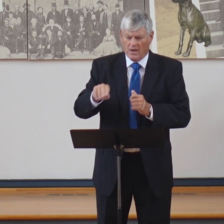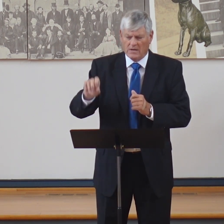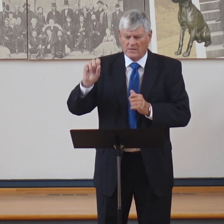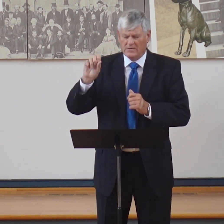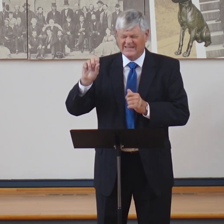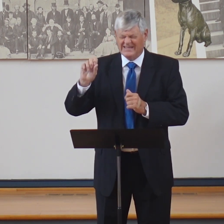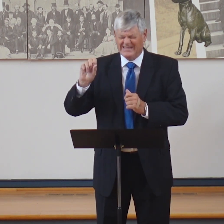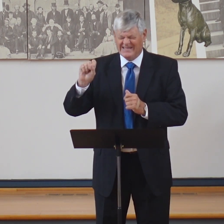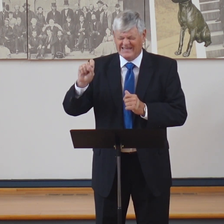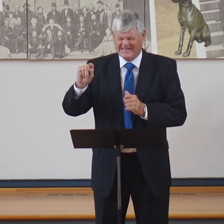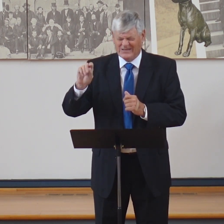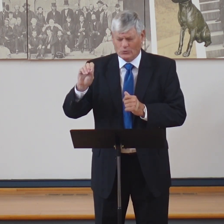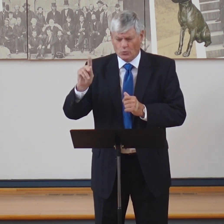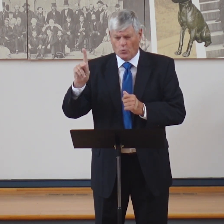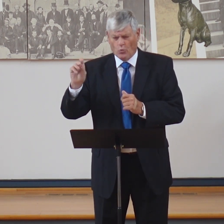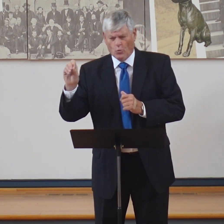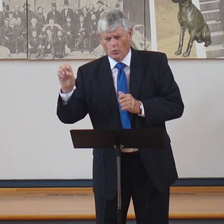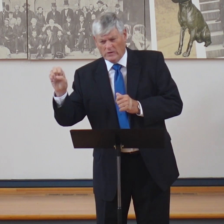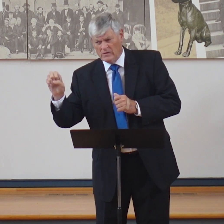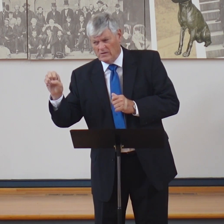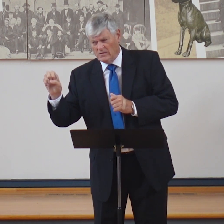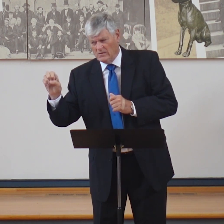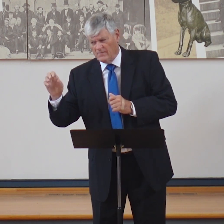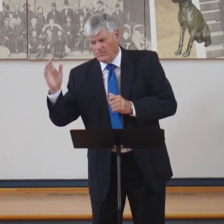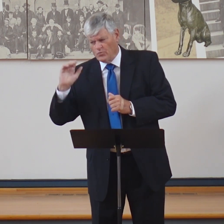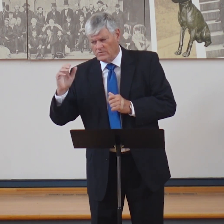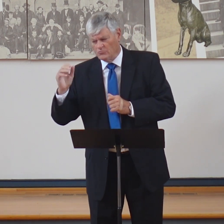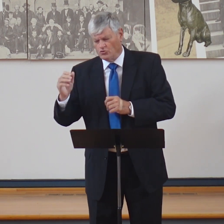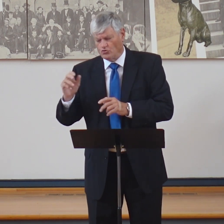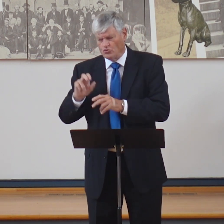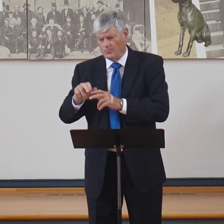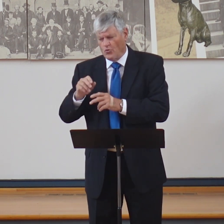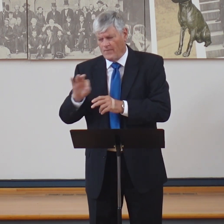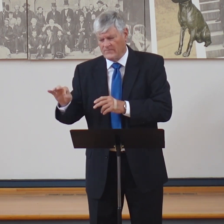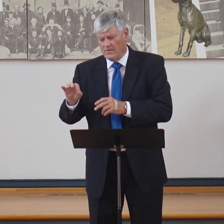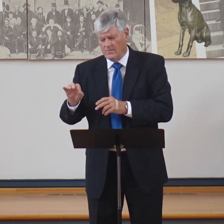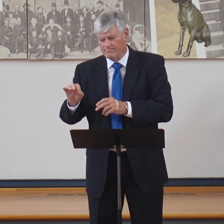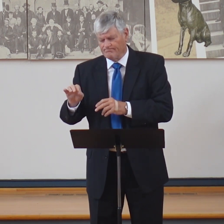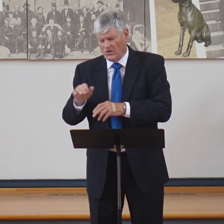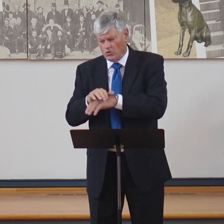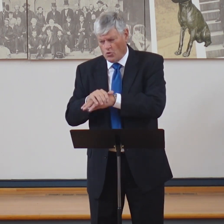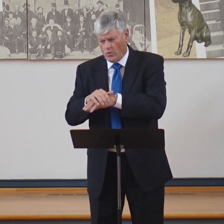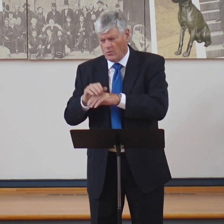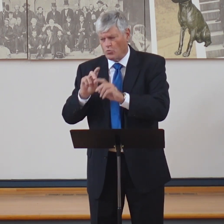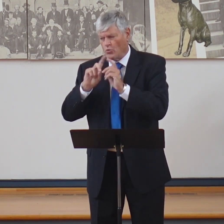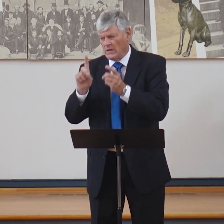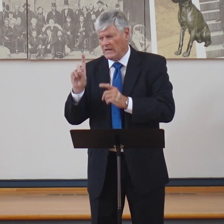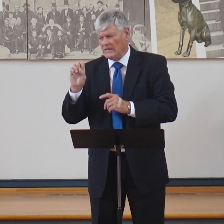She talked to Dr. William Stokey, previous chairperson of the English